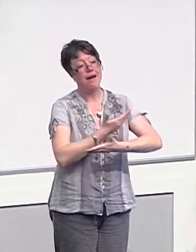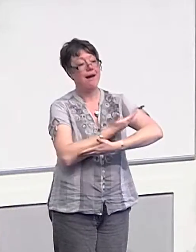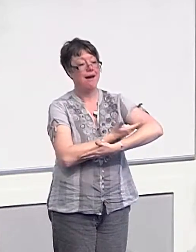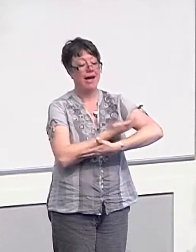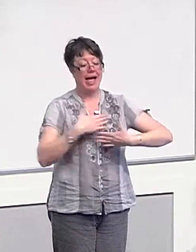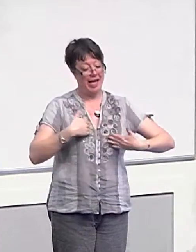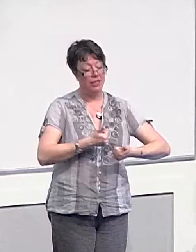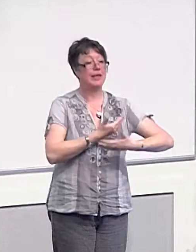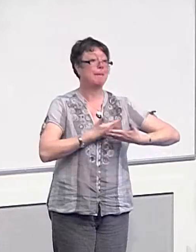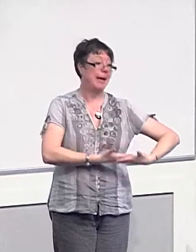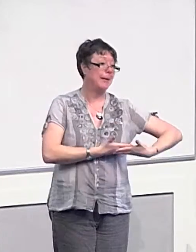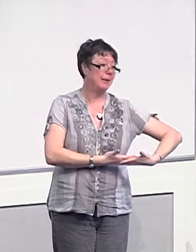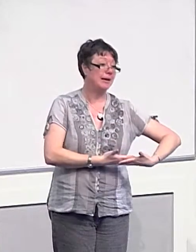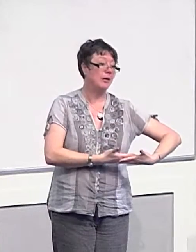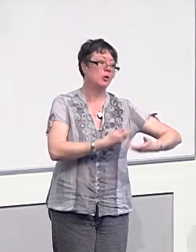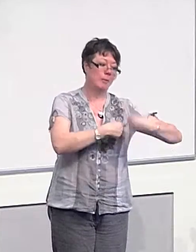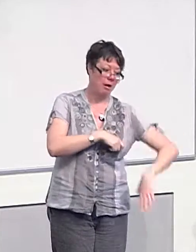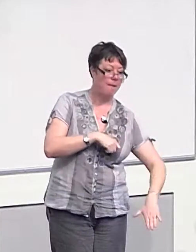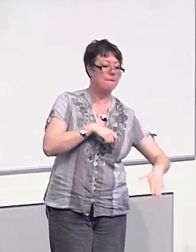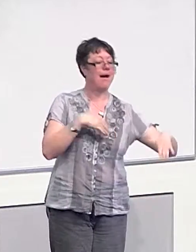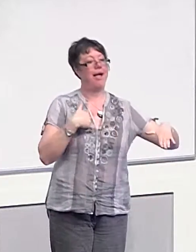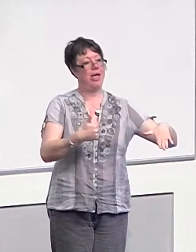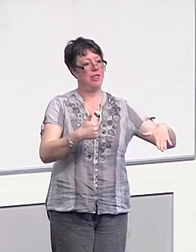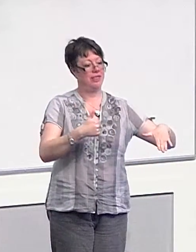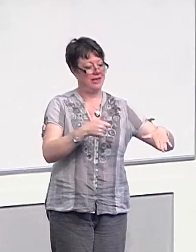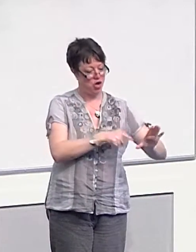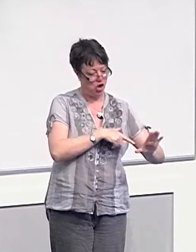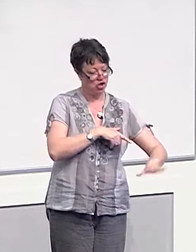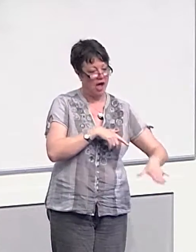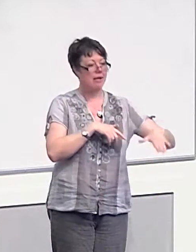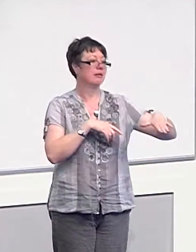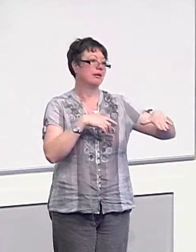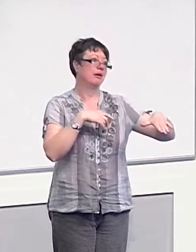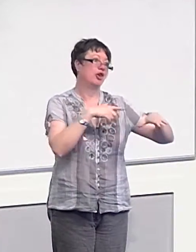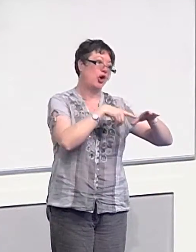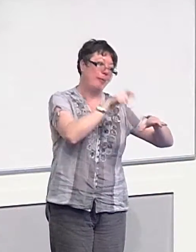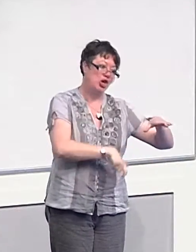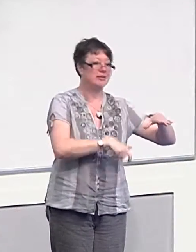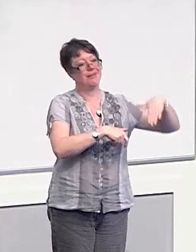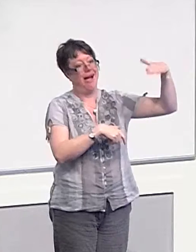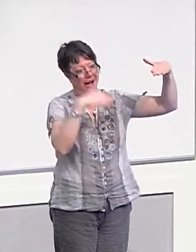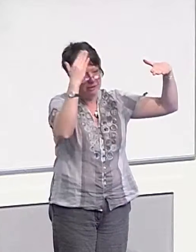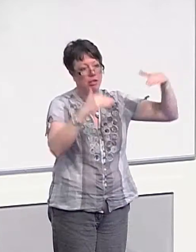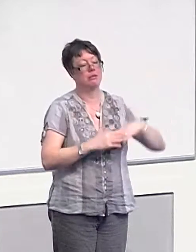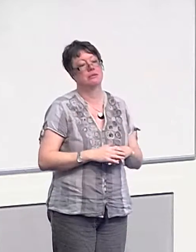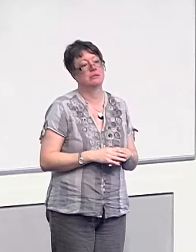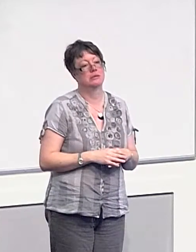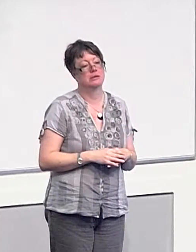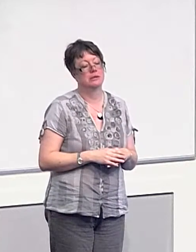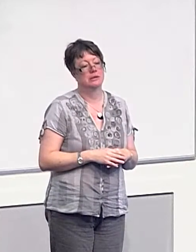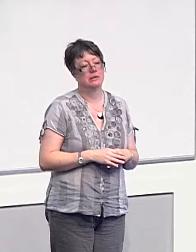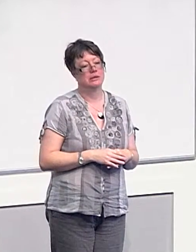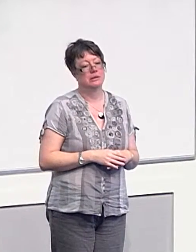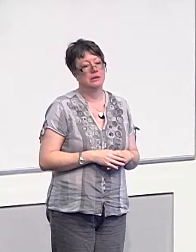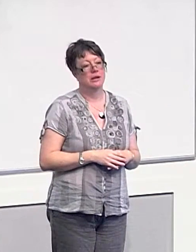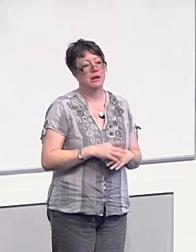to be a healthy child, teenager, young person, and adult. That focus